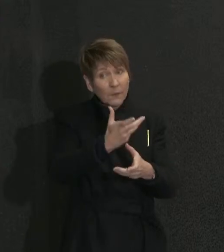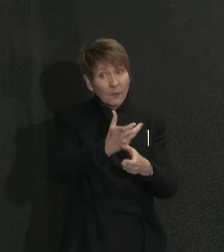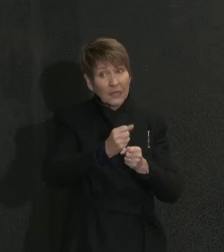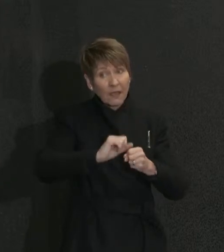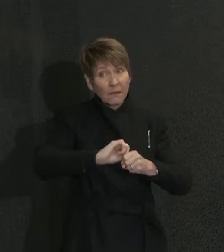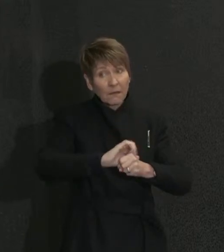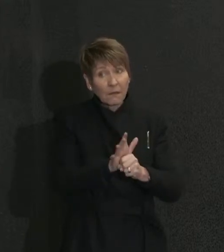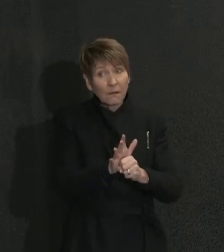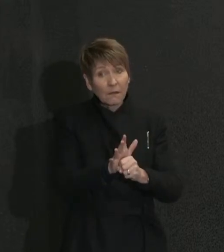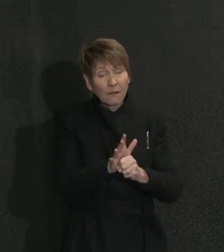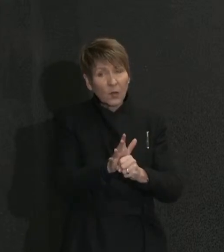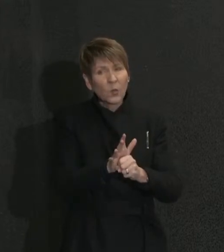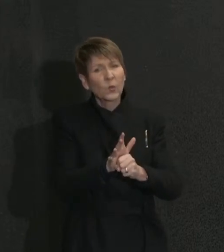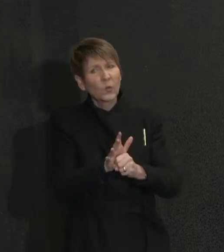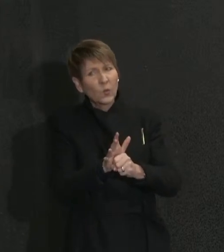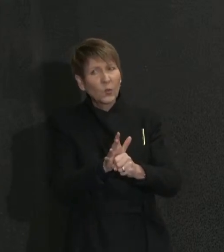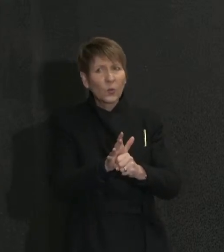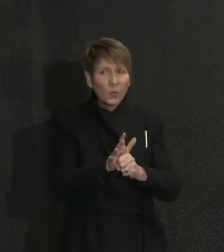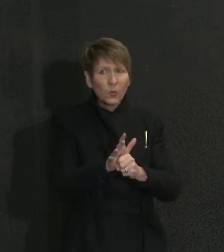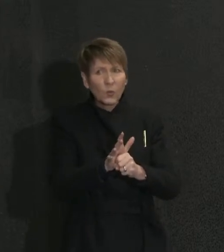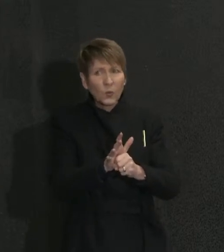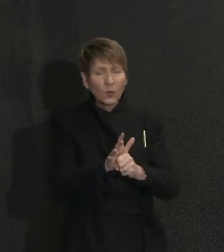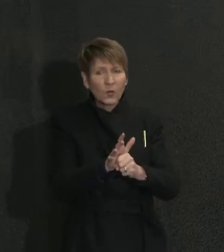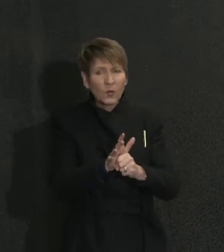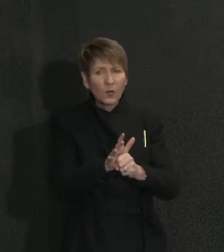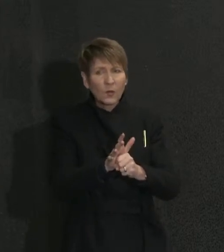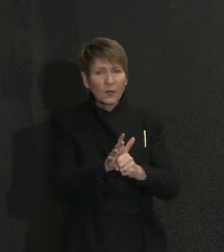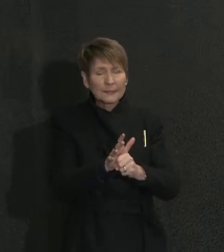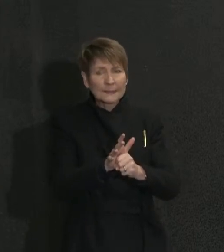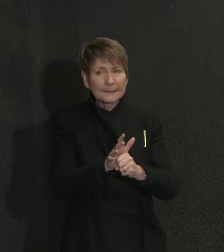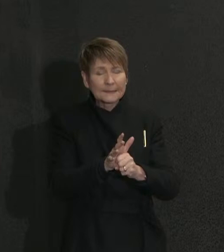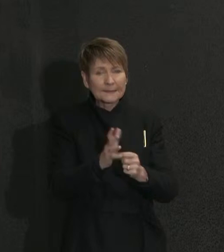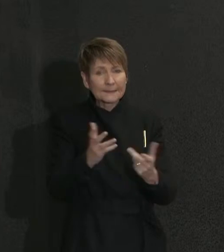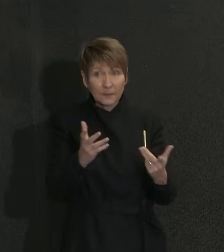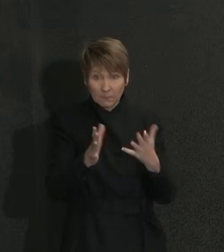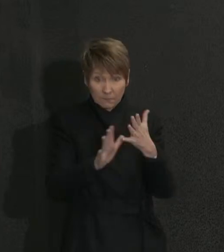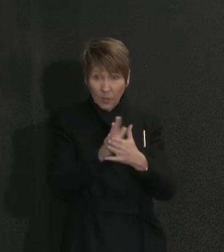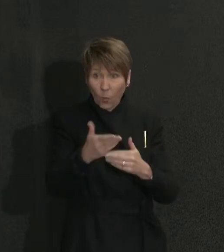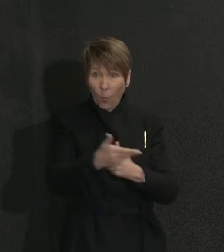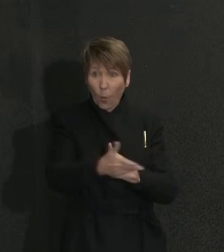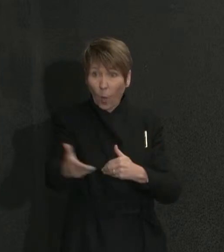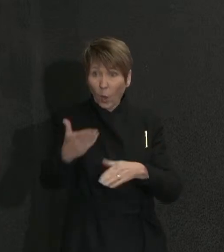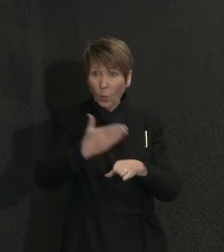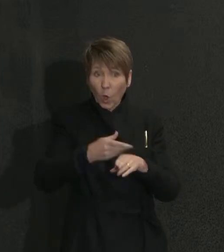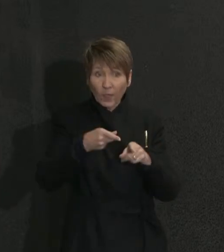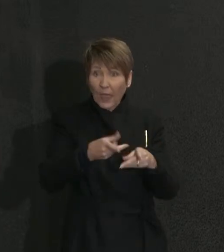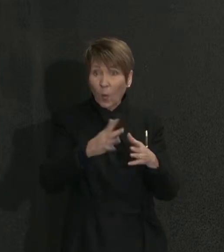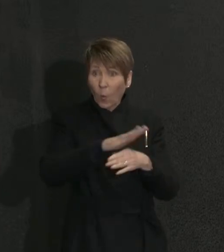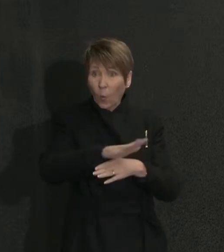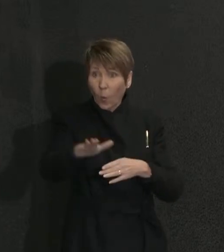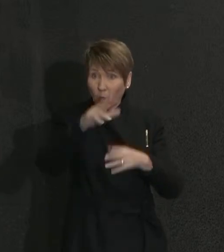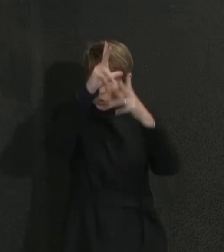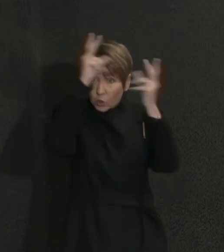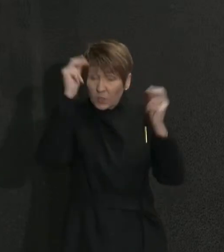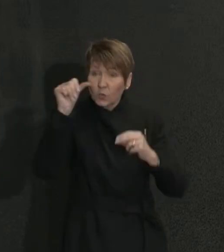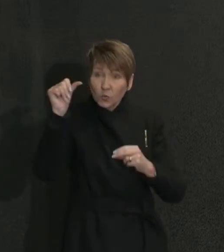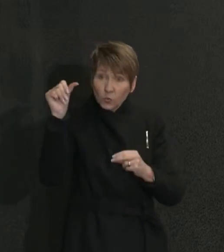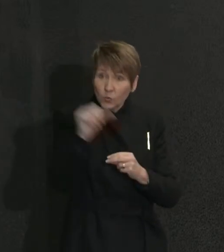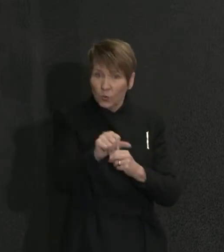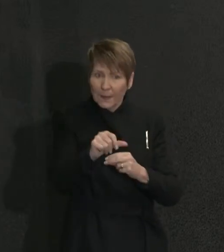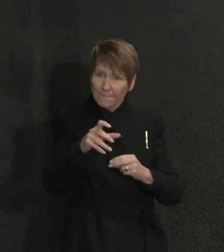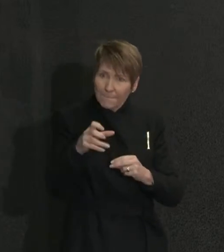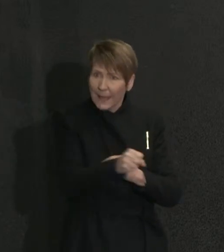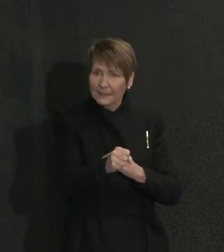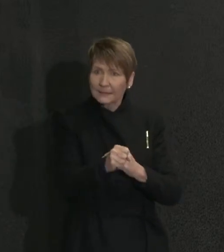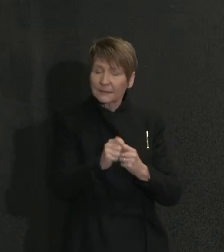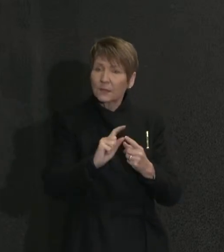have, in good faith, it is a bit hard to have the mandatory conversation with people when you've got literally a queue of people who want to get vaccinated and not enough stuff